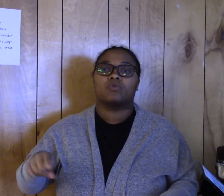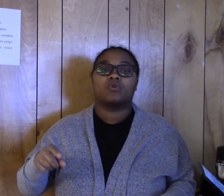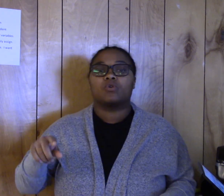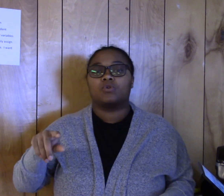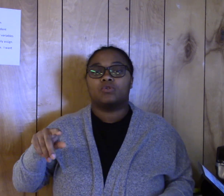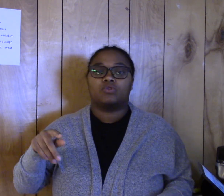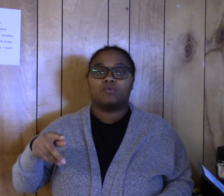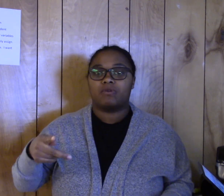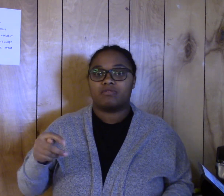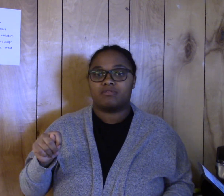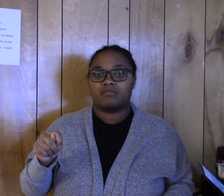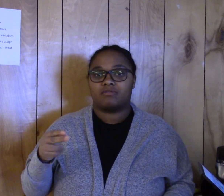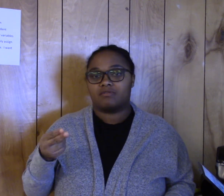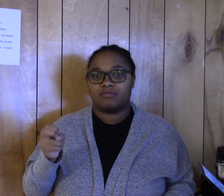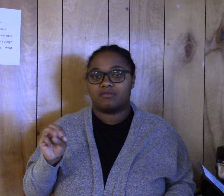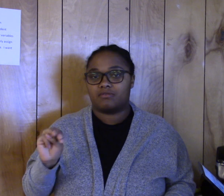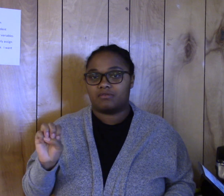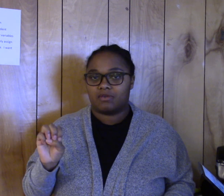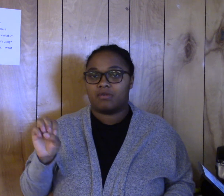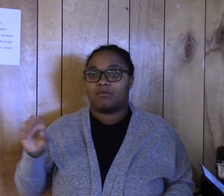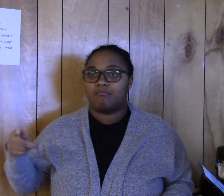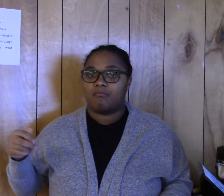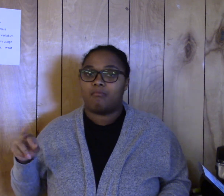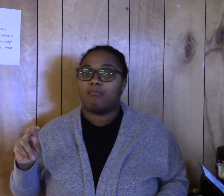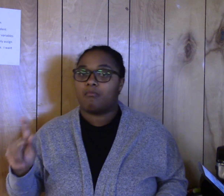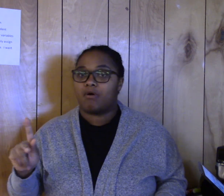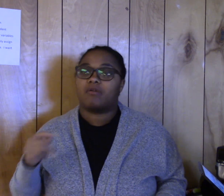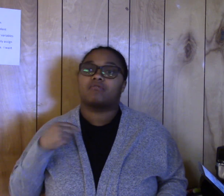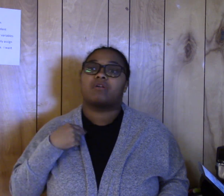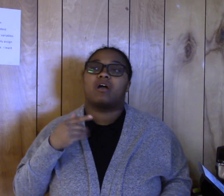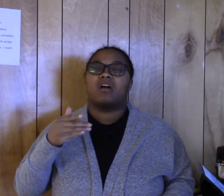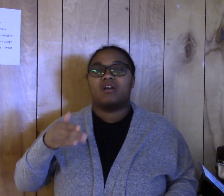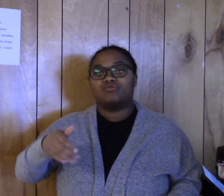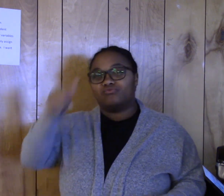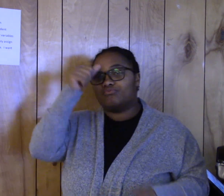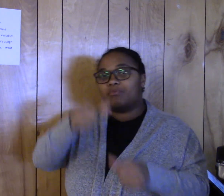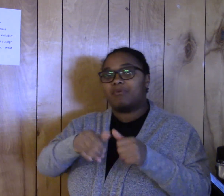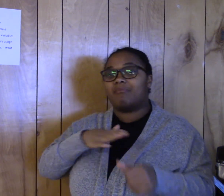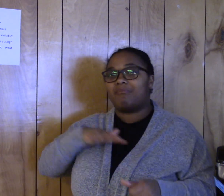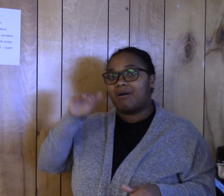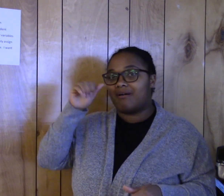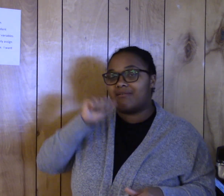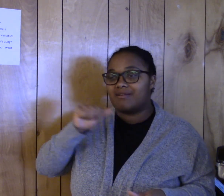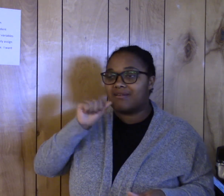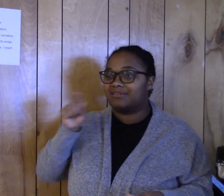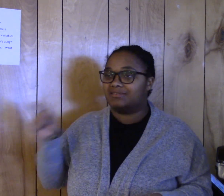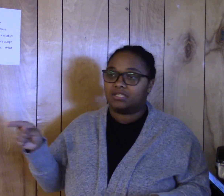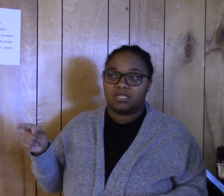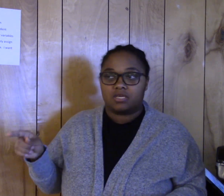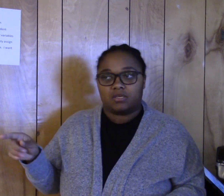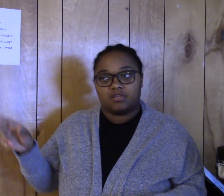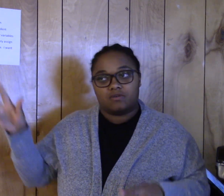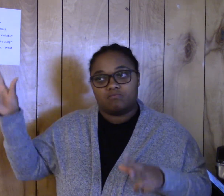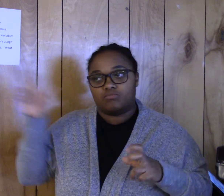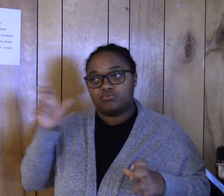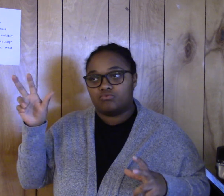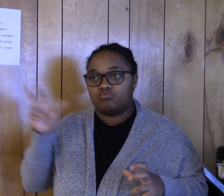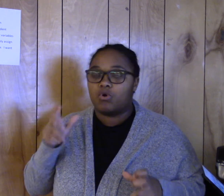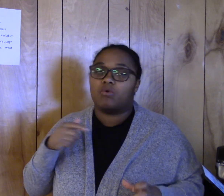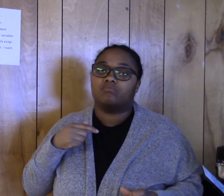never had, and was like core evil when I was a child. And so we would go to the fair, and she taught me into riding a